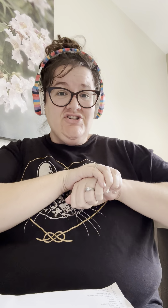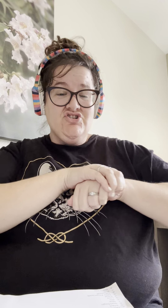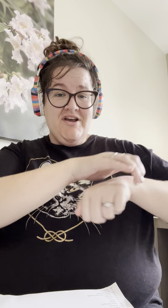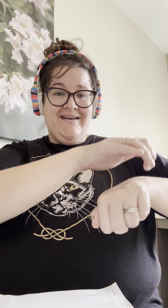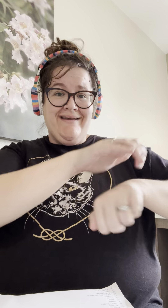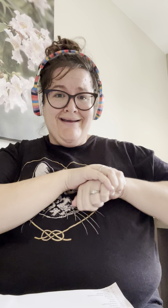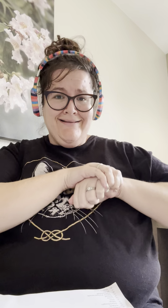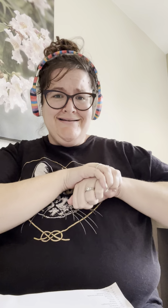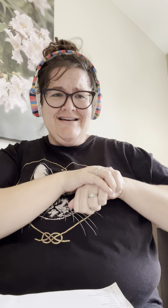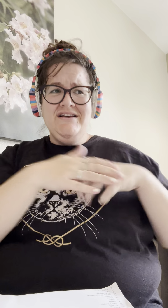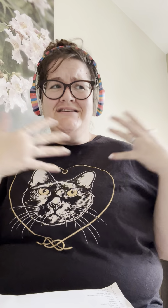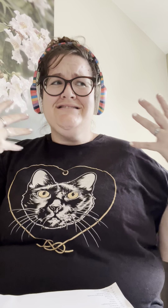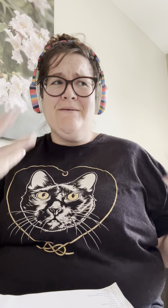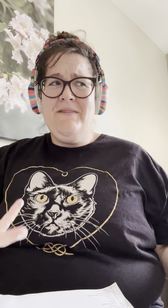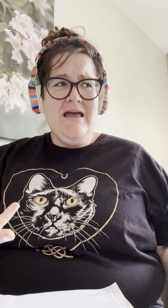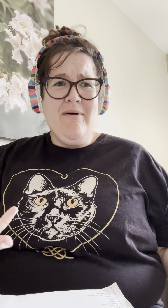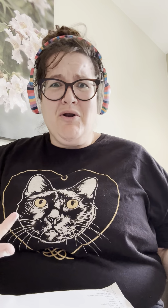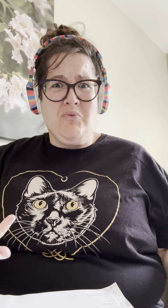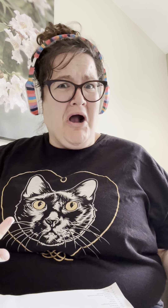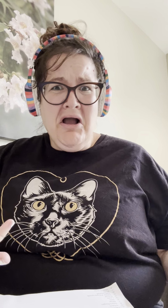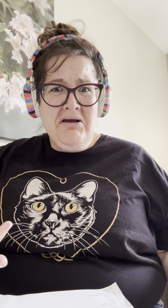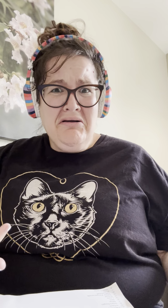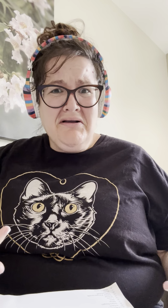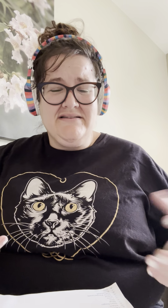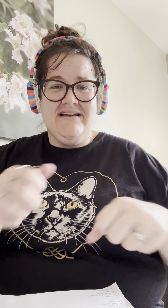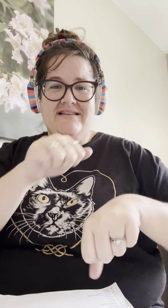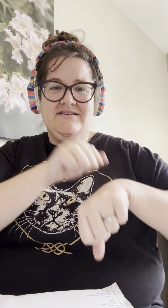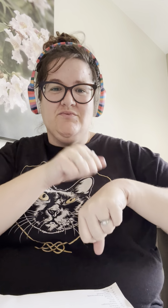English in England, something about a rock, because like this is rock.